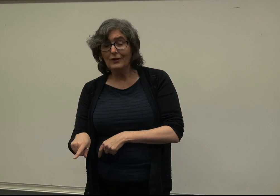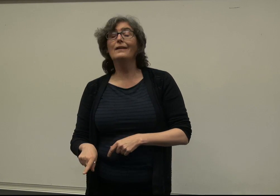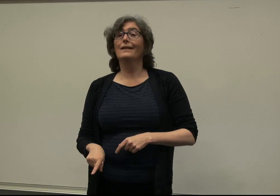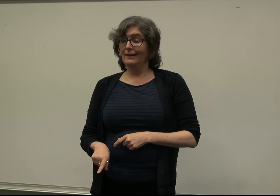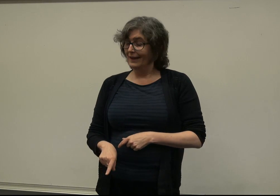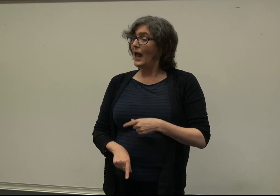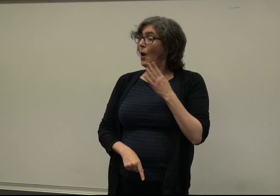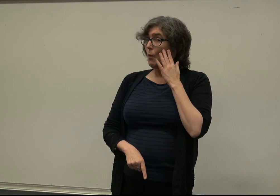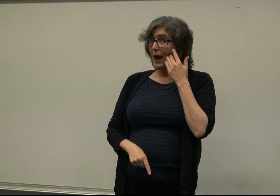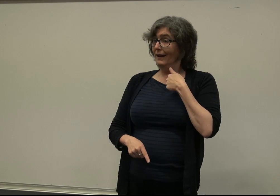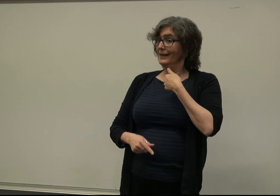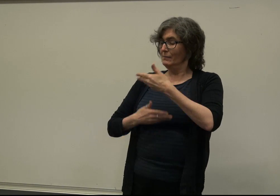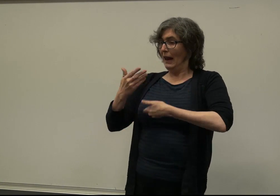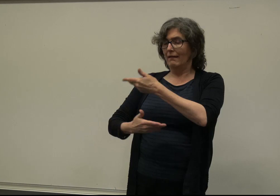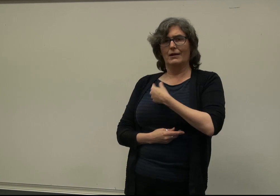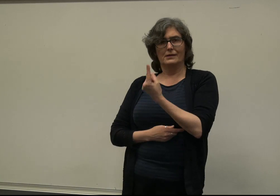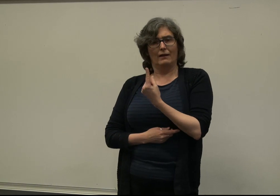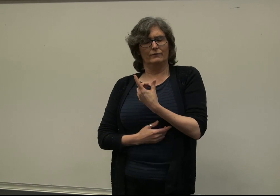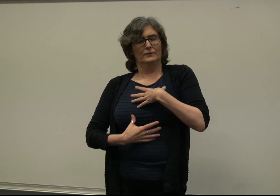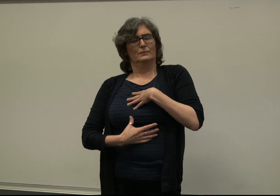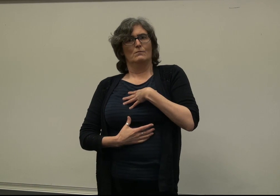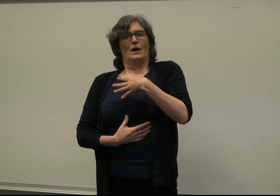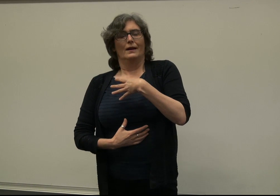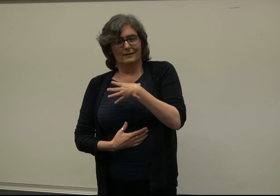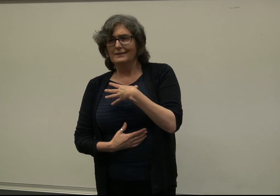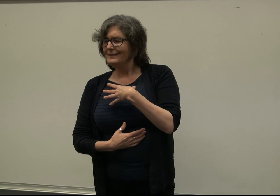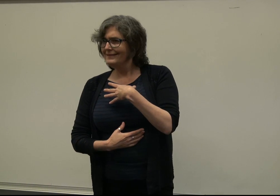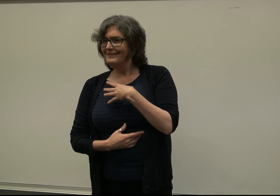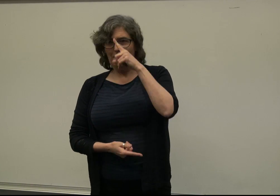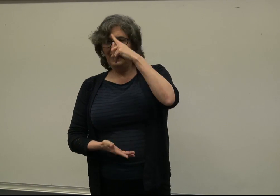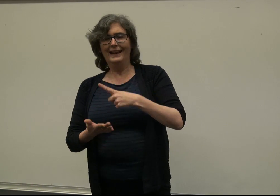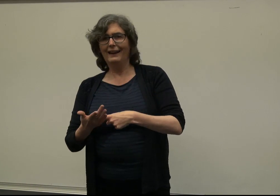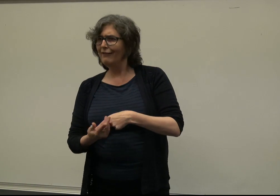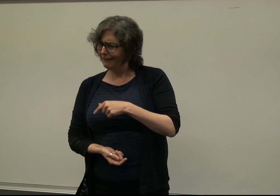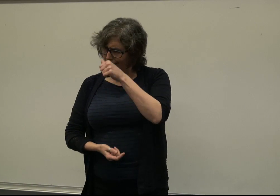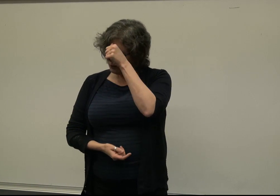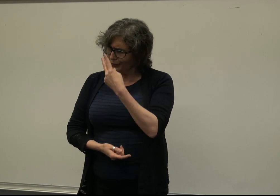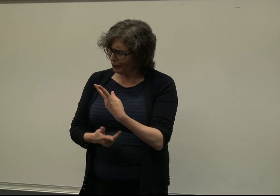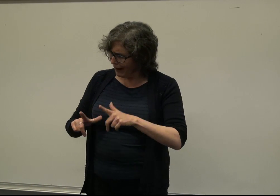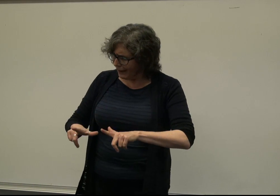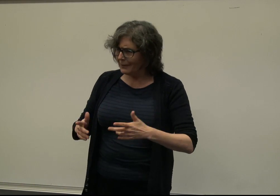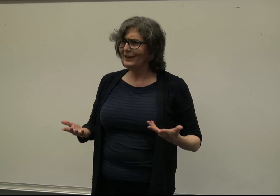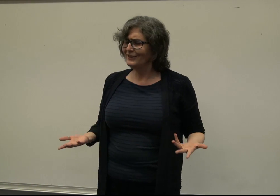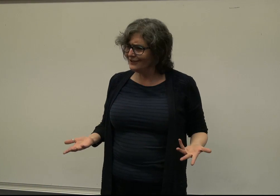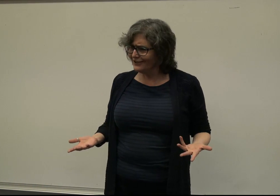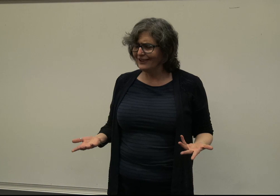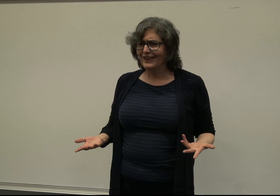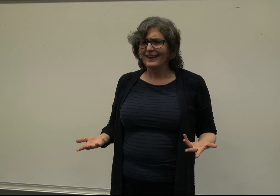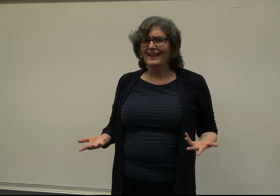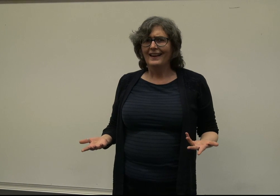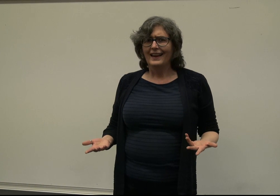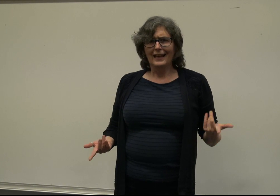was really surprised. You know, it came out of her heart. She